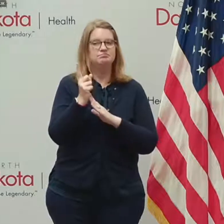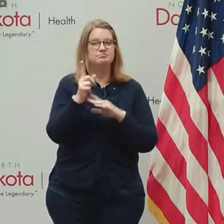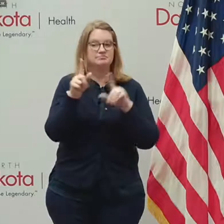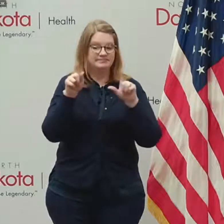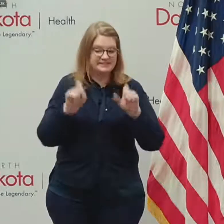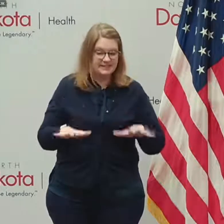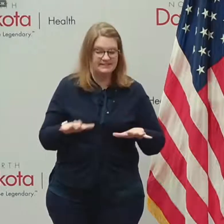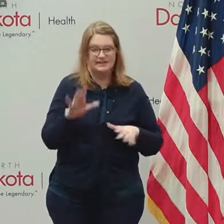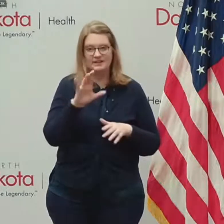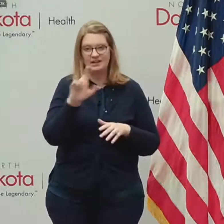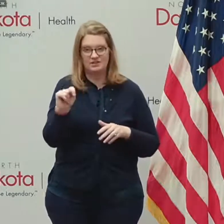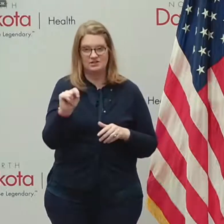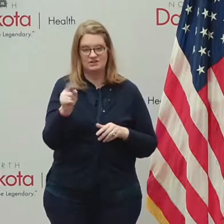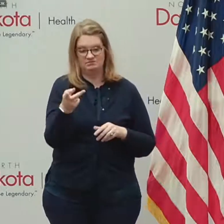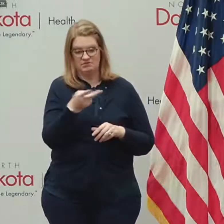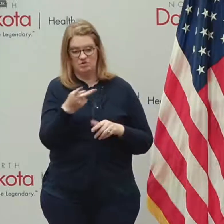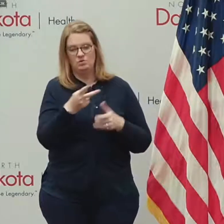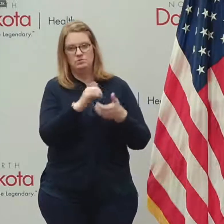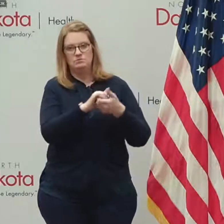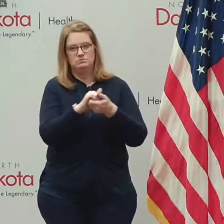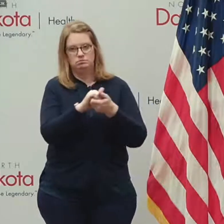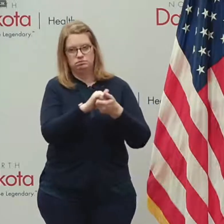tracing work absolutely together.